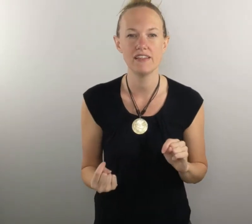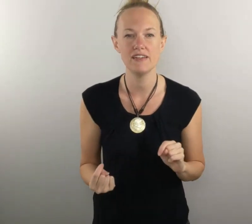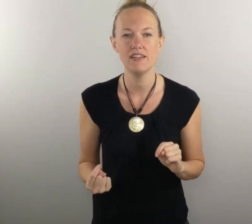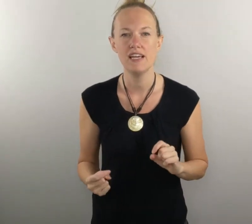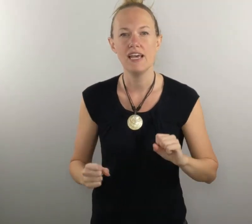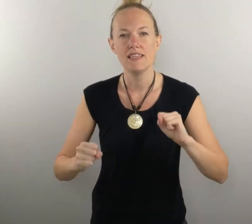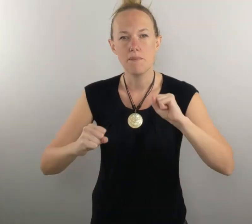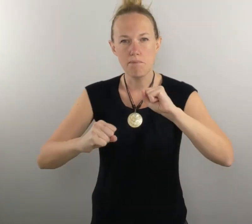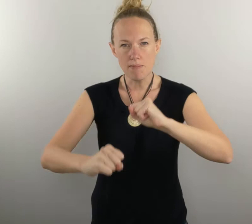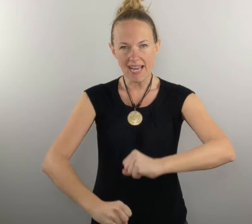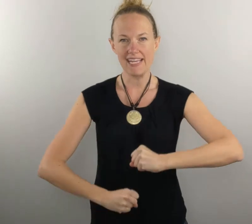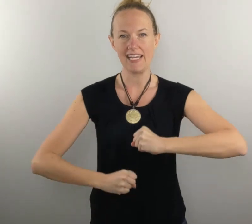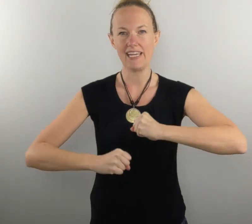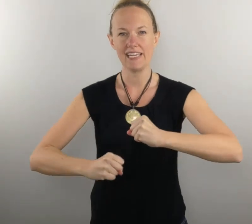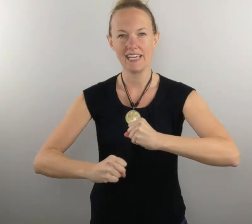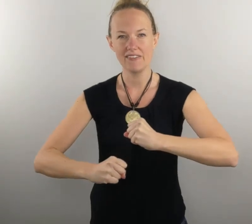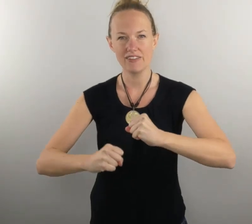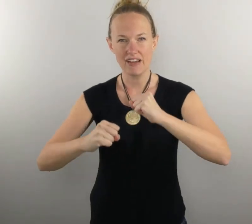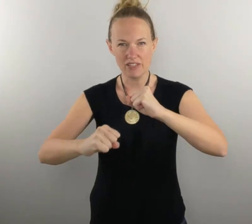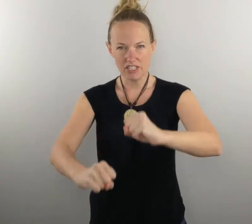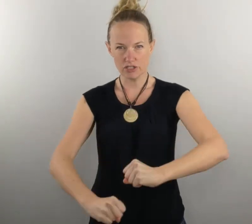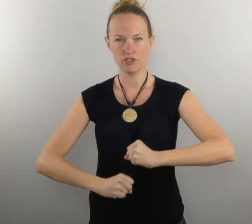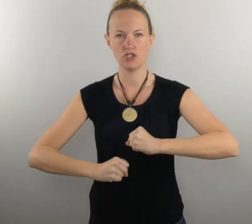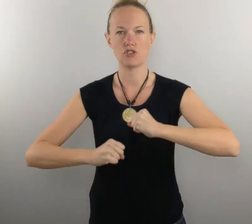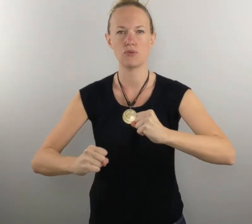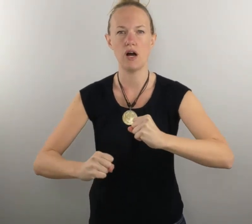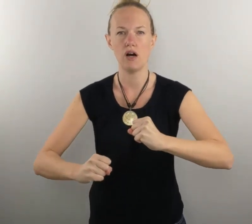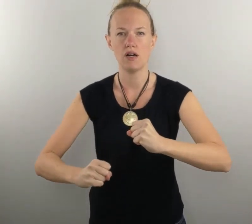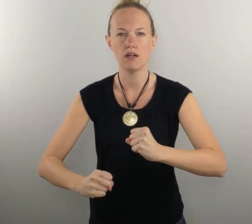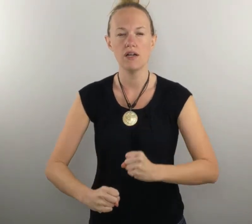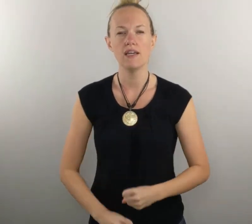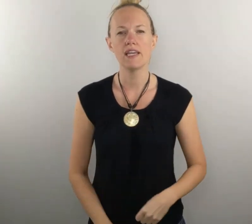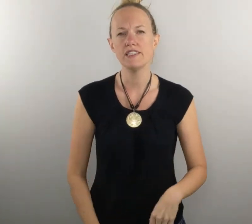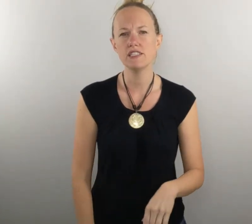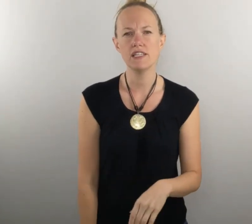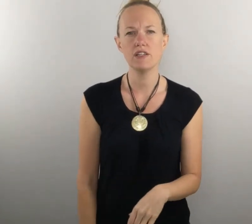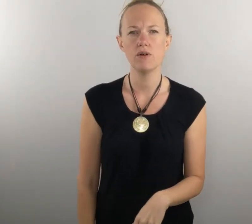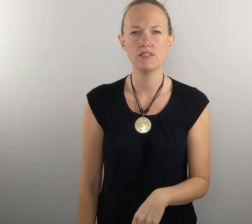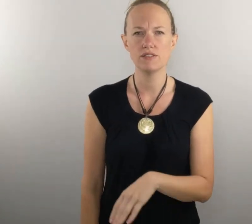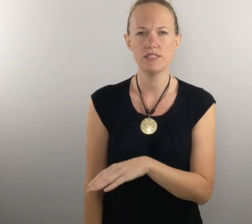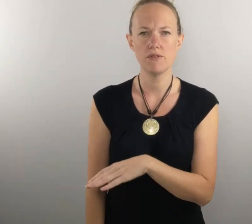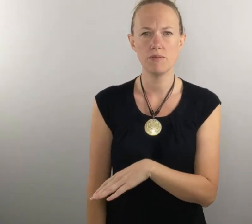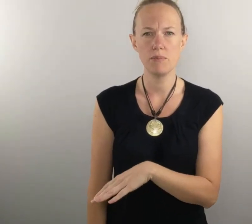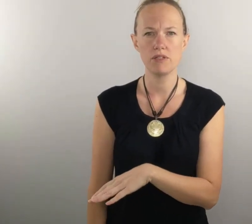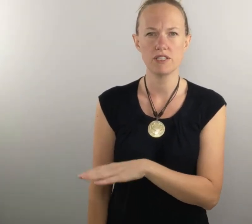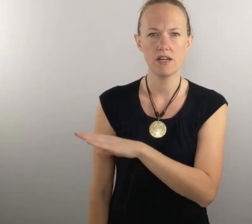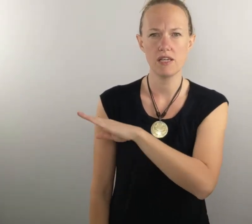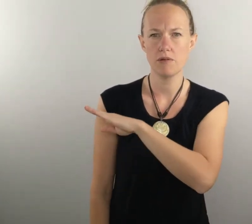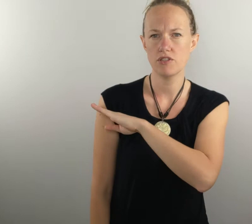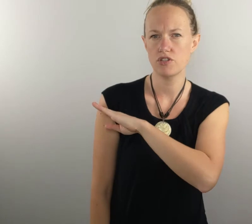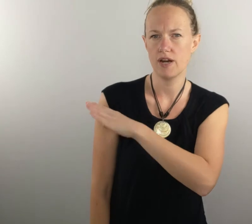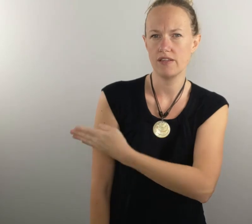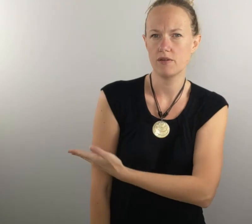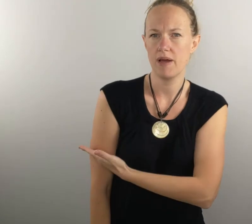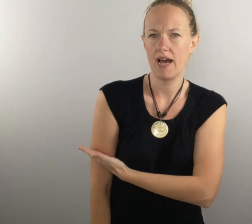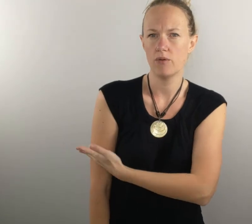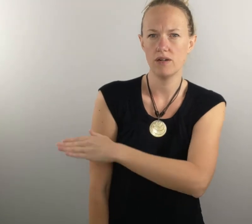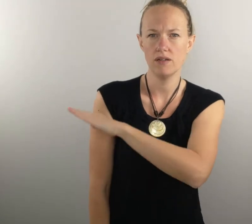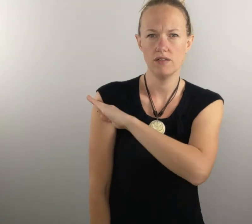together. Then mighty, okay, for that we're gonna do strong. Occasionally you also see when people are talking about strength or power that